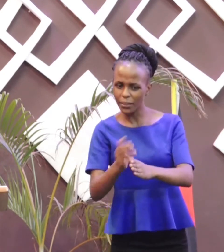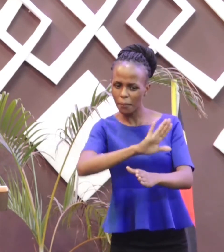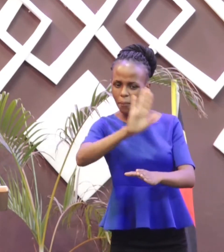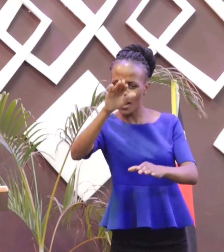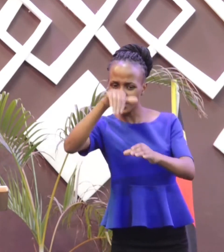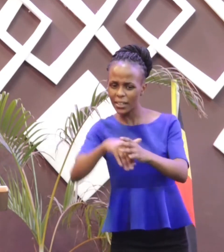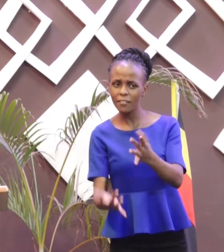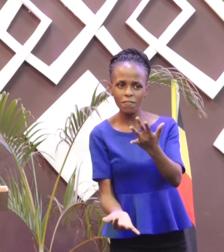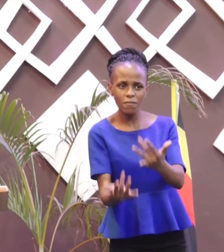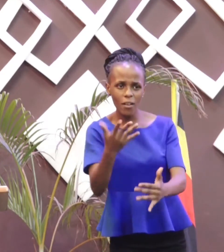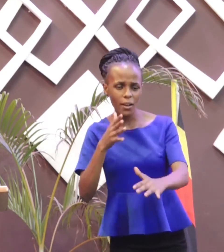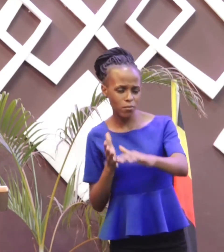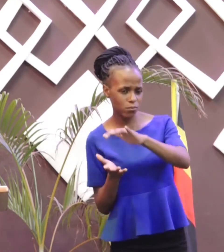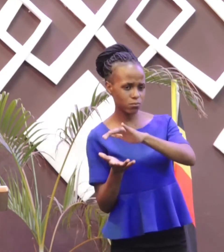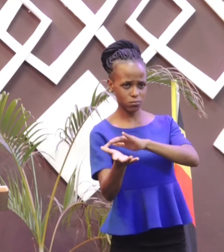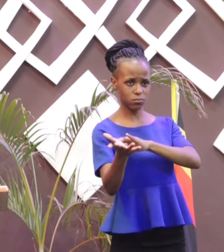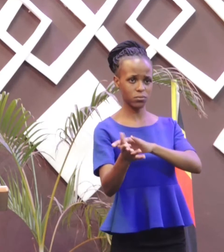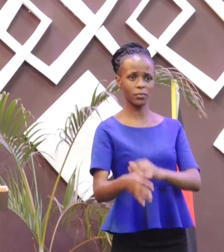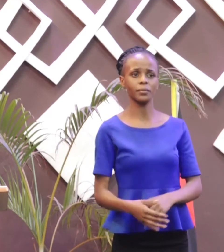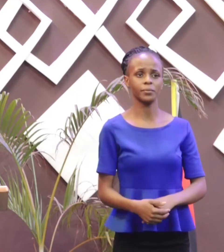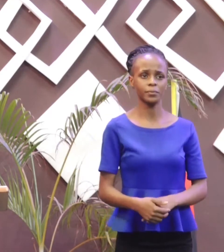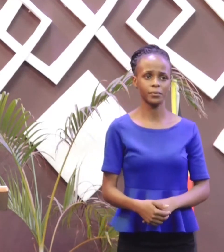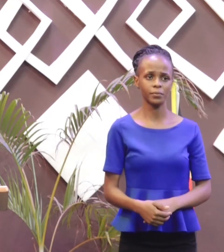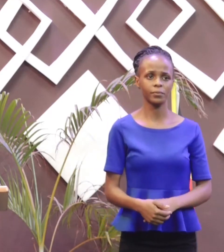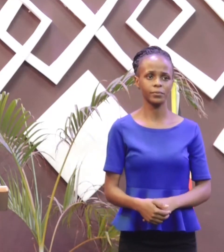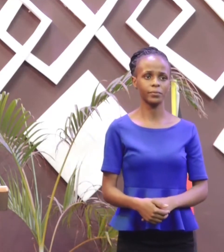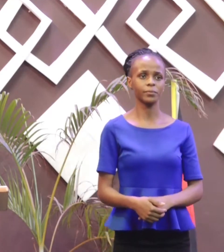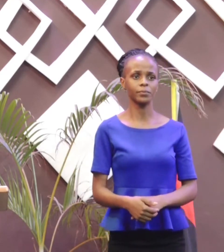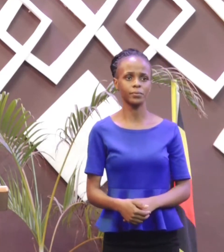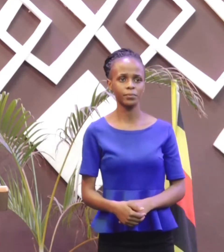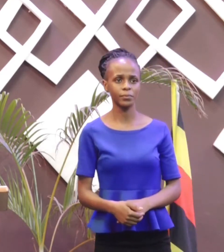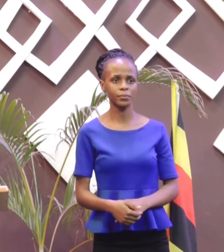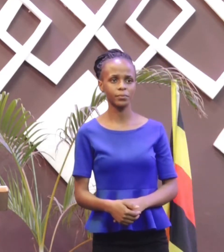zaabu agwao ayisibwa mu muliro.